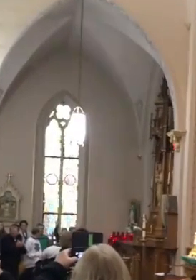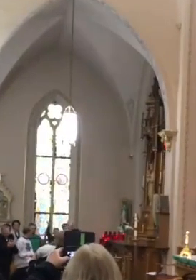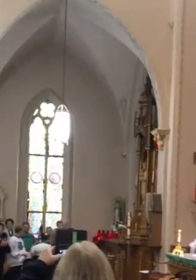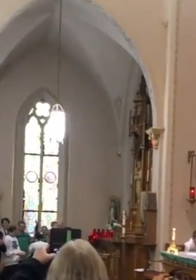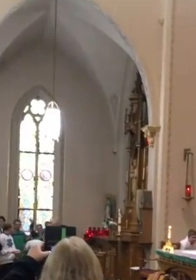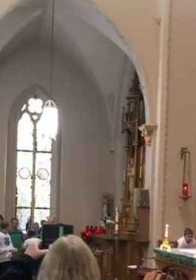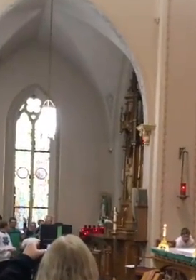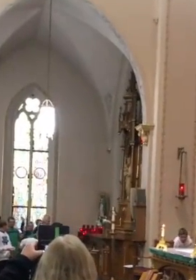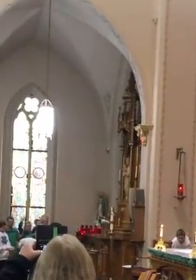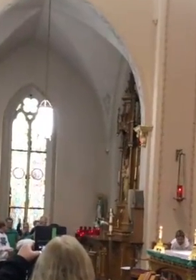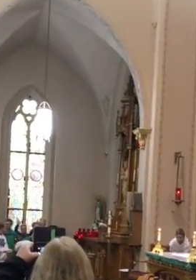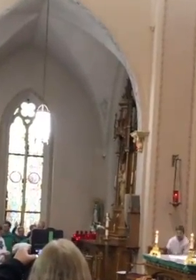my